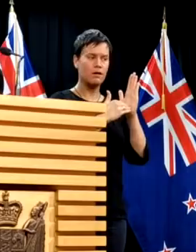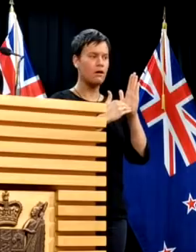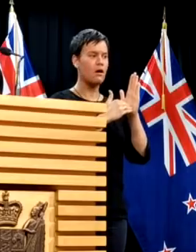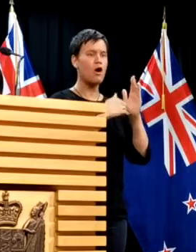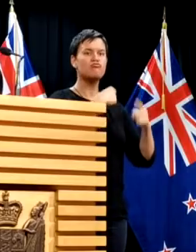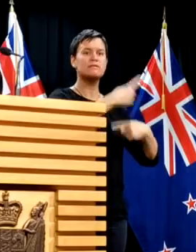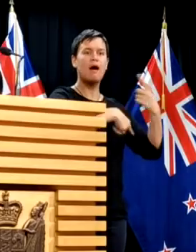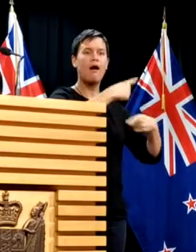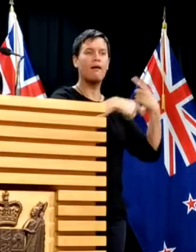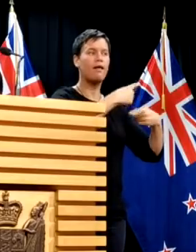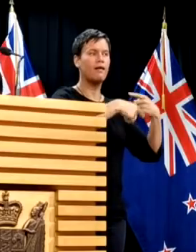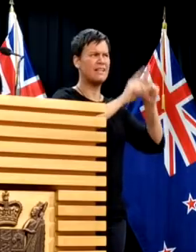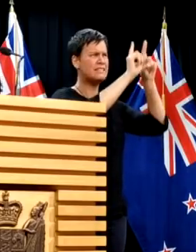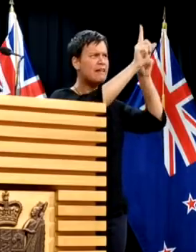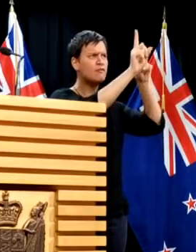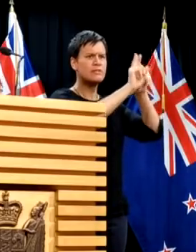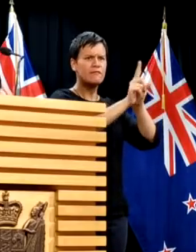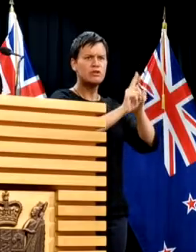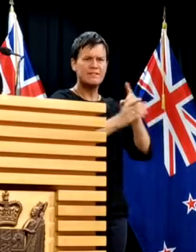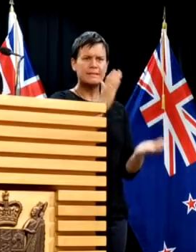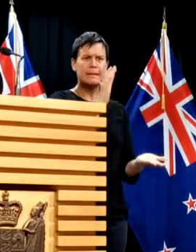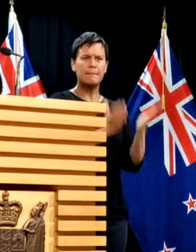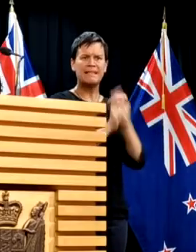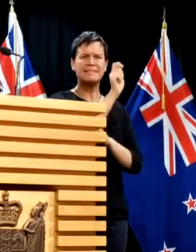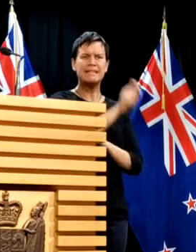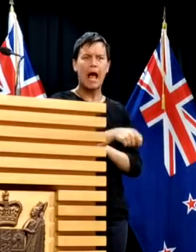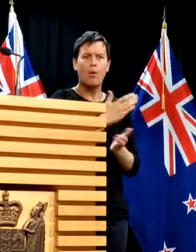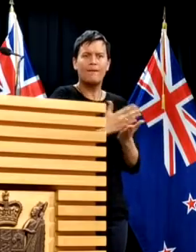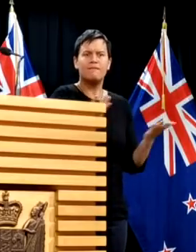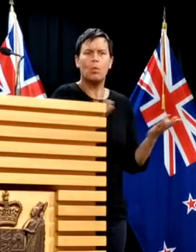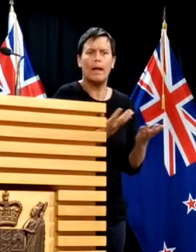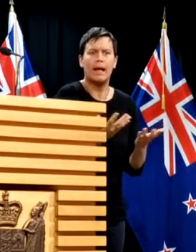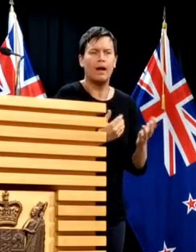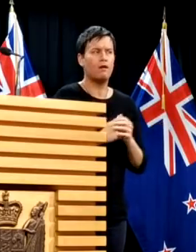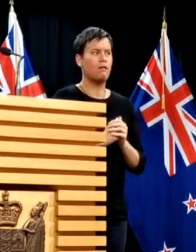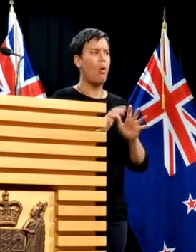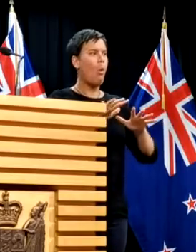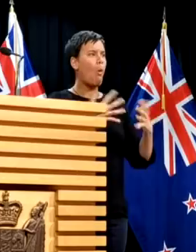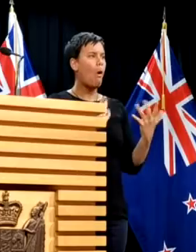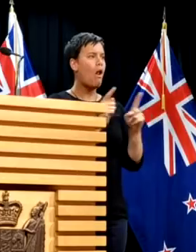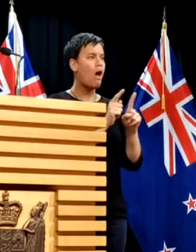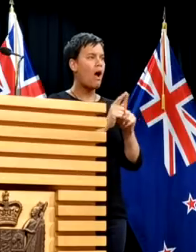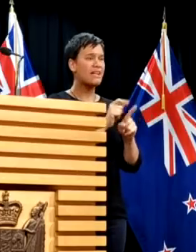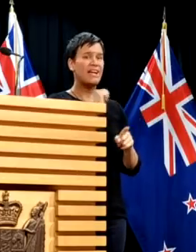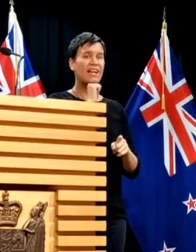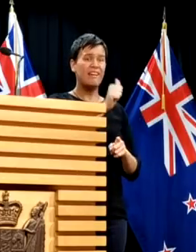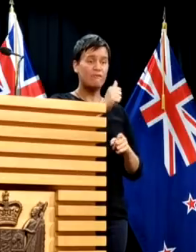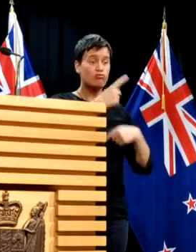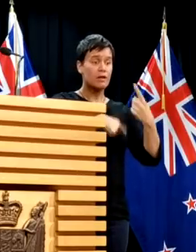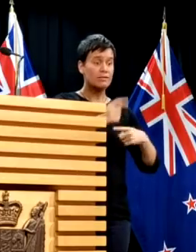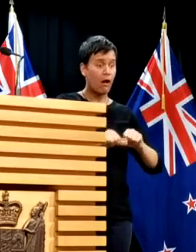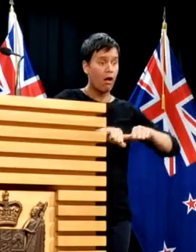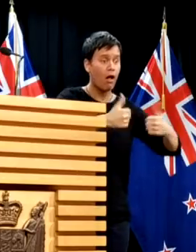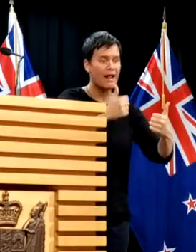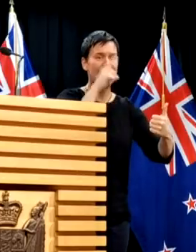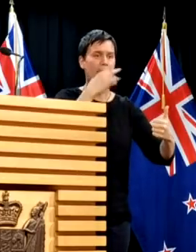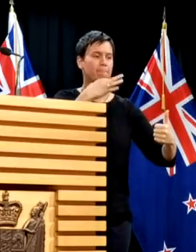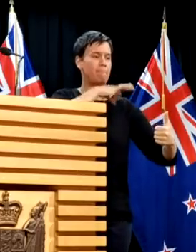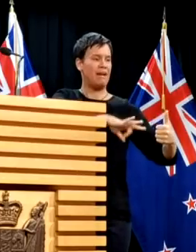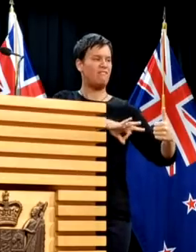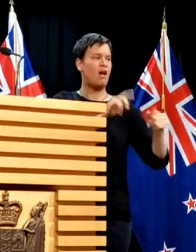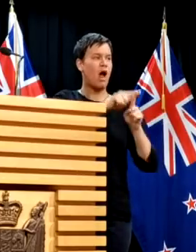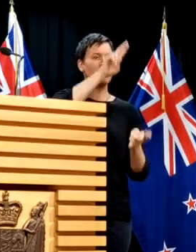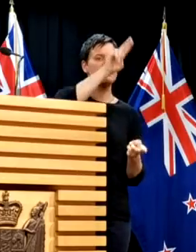that are able to be recycled in New Zealand, the incentives that exist. We started under Eugenie Sage a good piece of work,